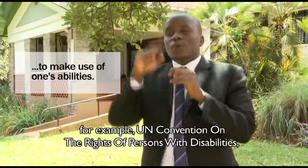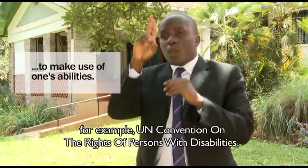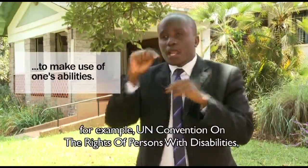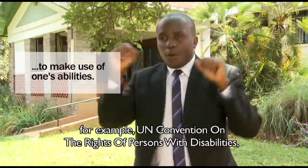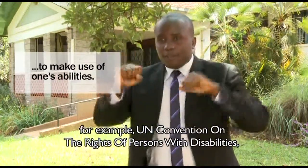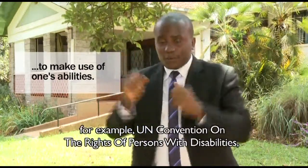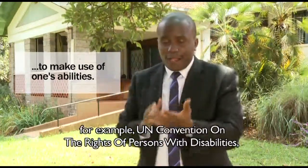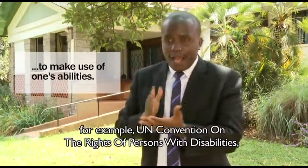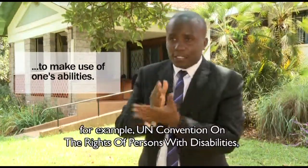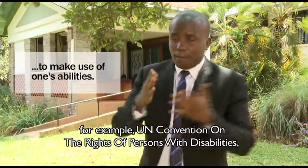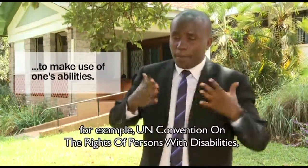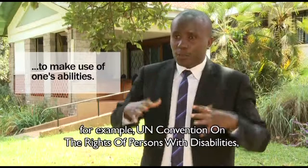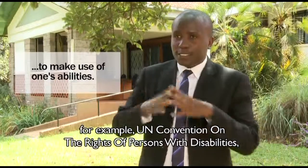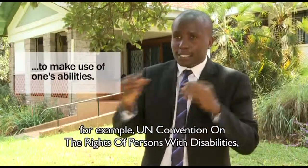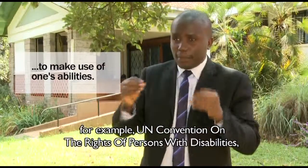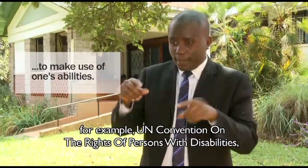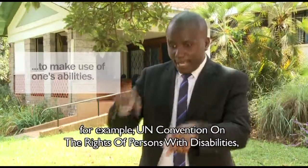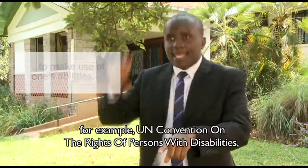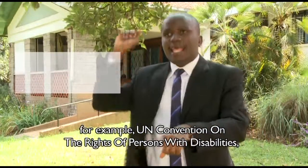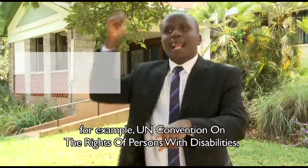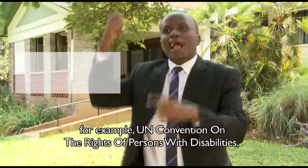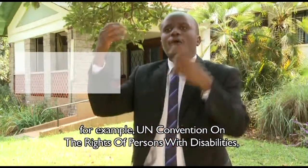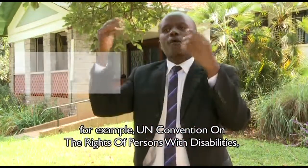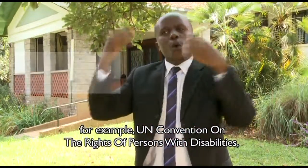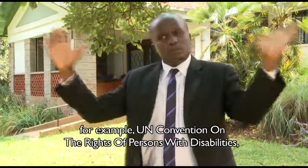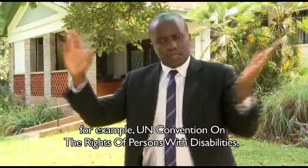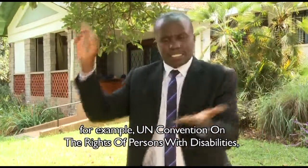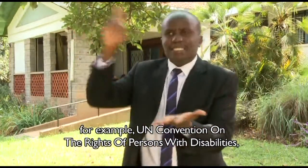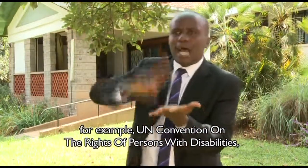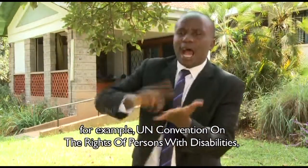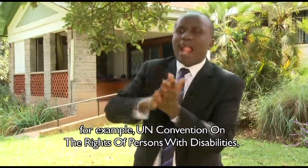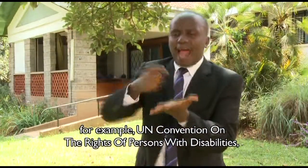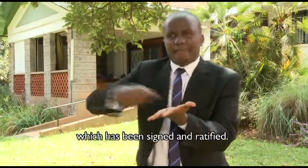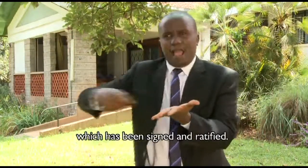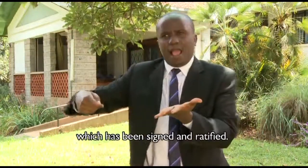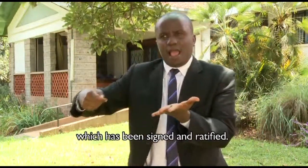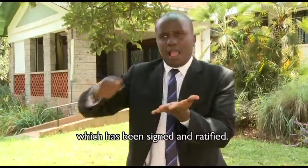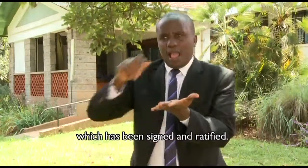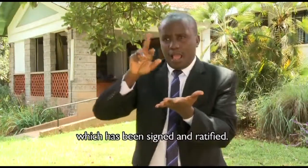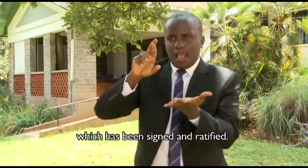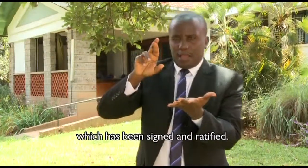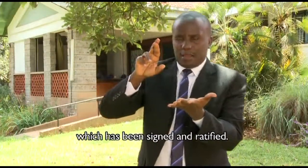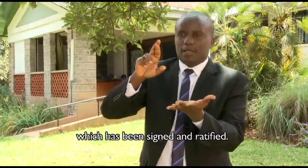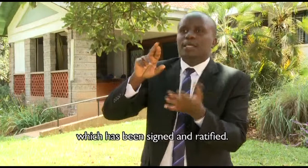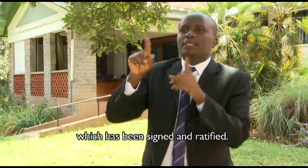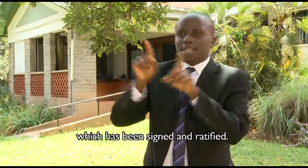For example, the United Nations Convention on the Rights of Persons with Disabilities, which has been signed and ratified.